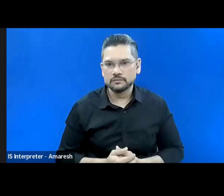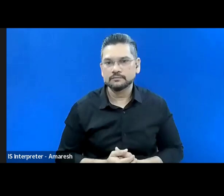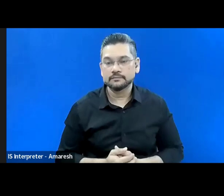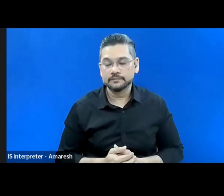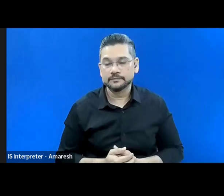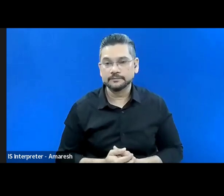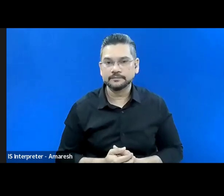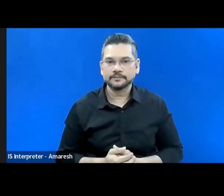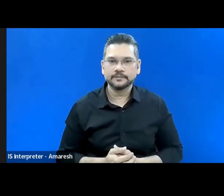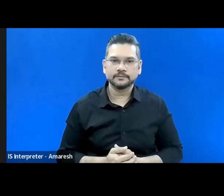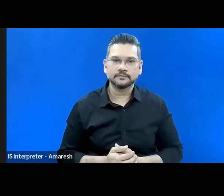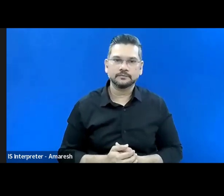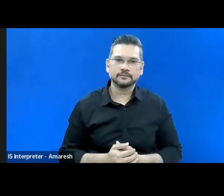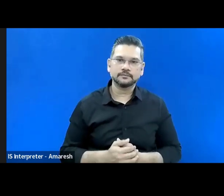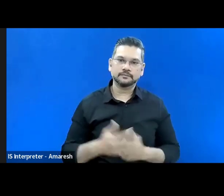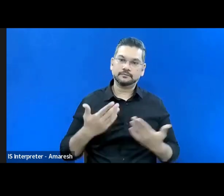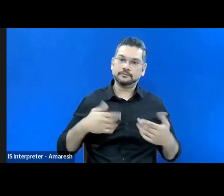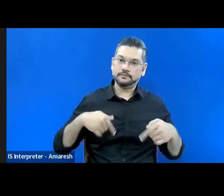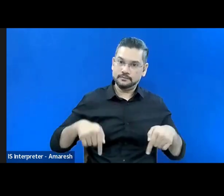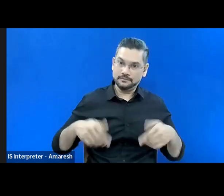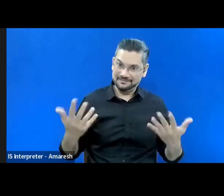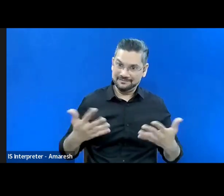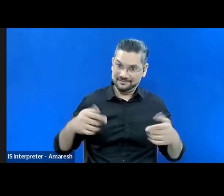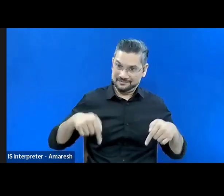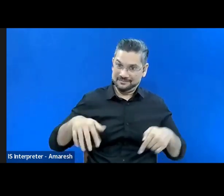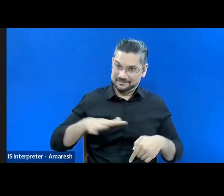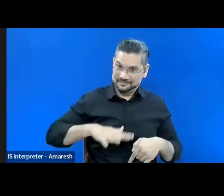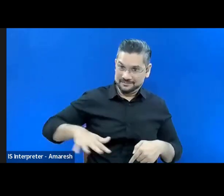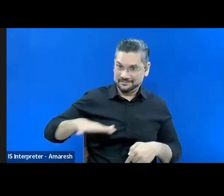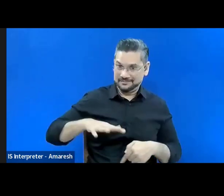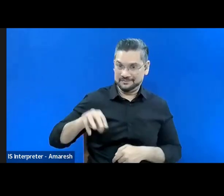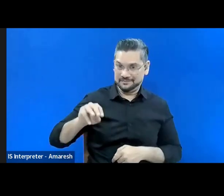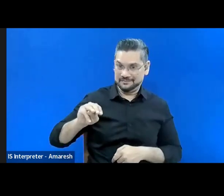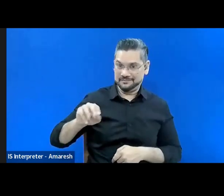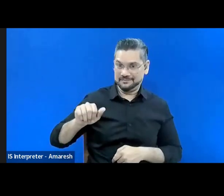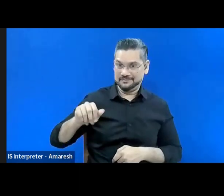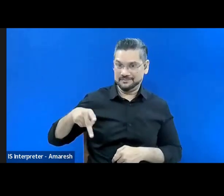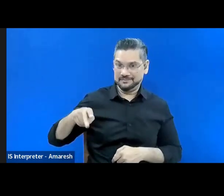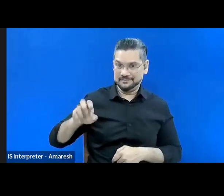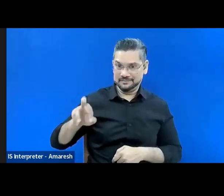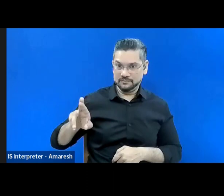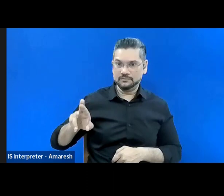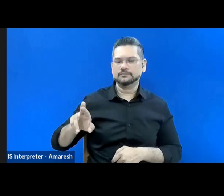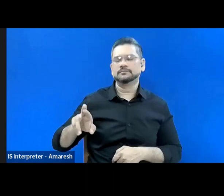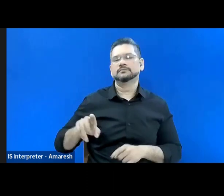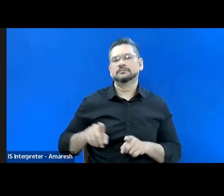And we are in Manipur, we are also trying to work on